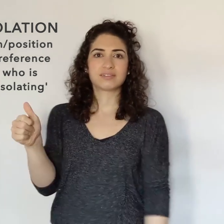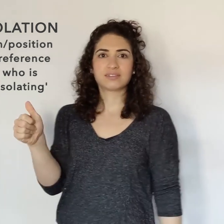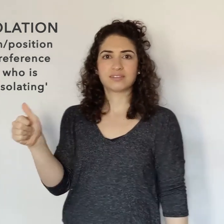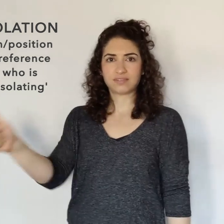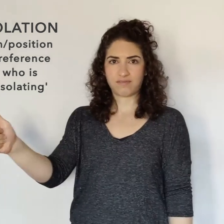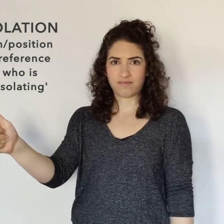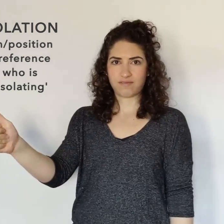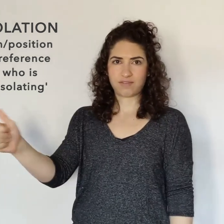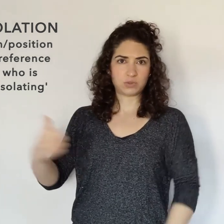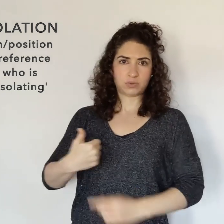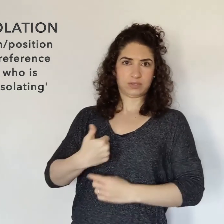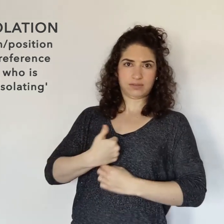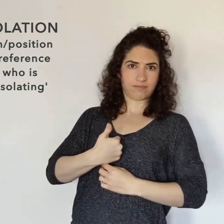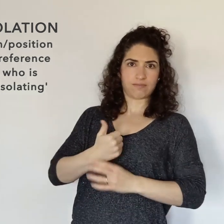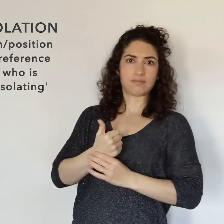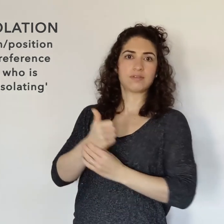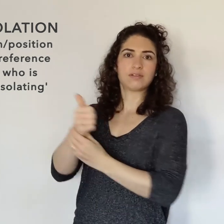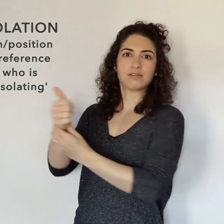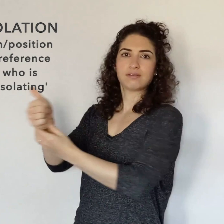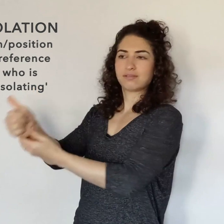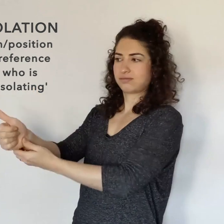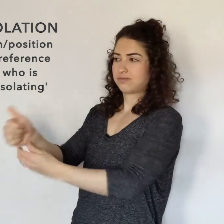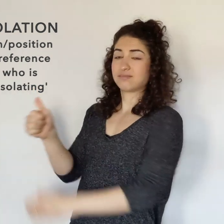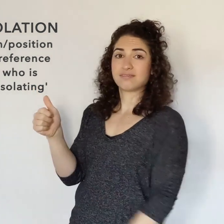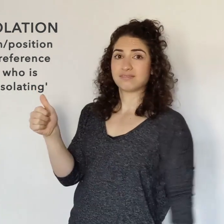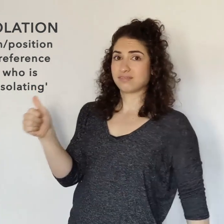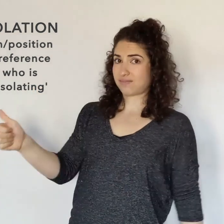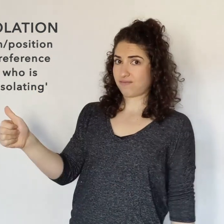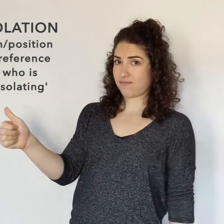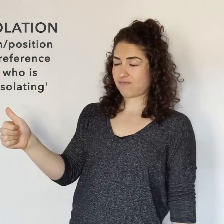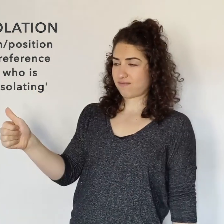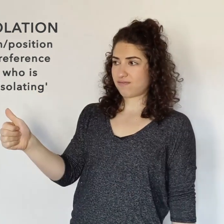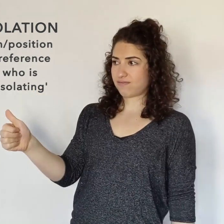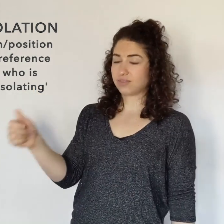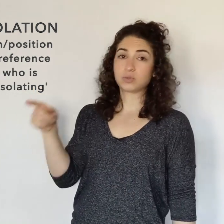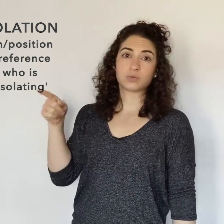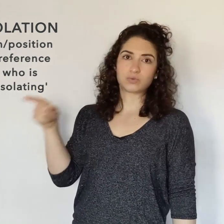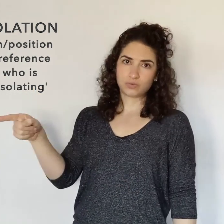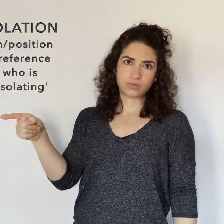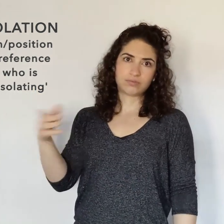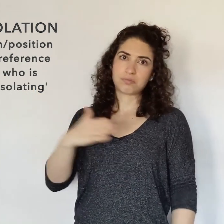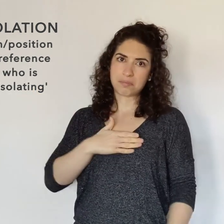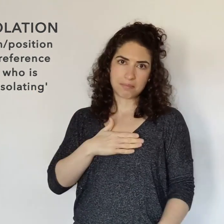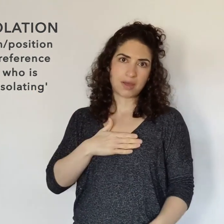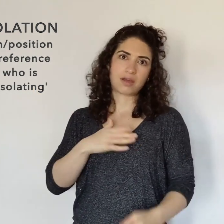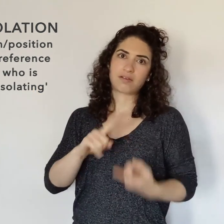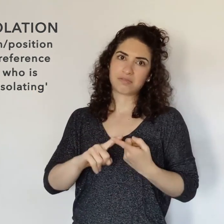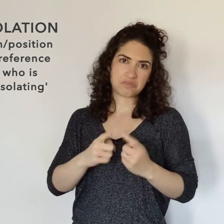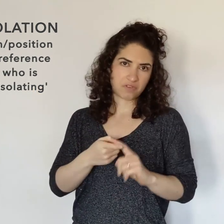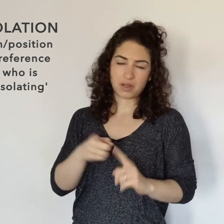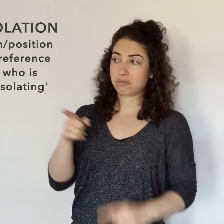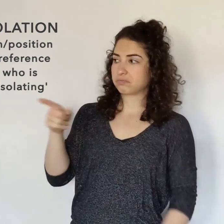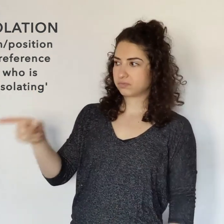So again, self, not at me, at them, self. That person may be my